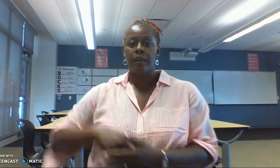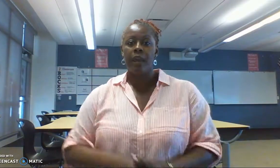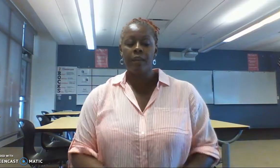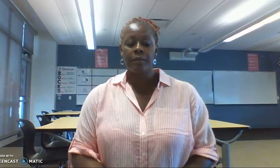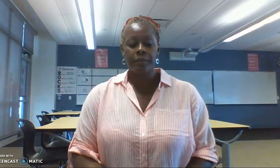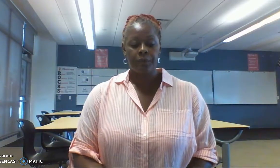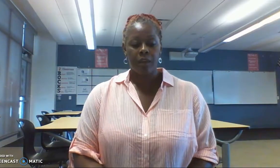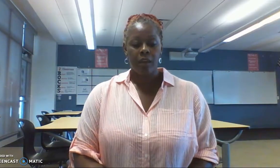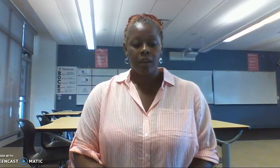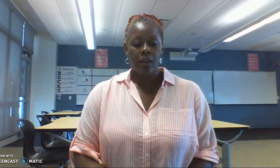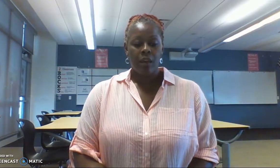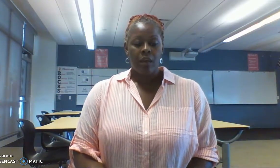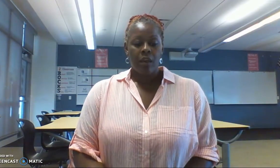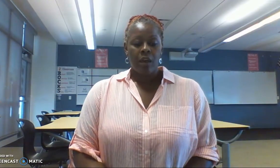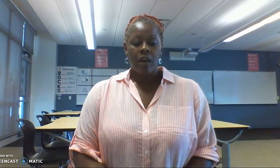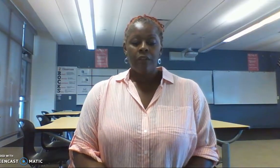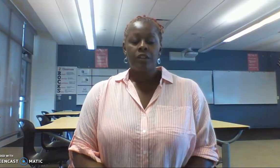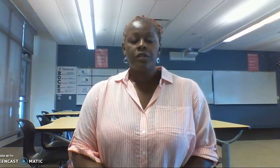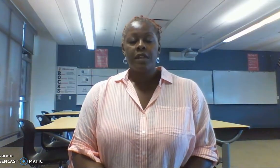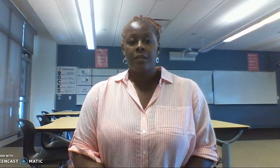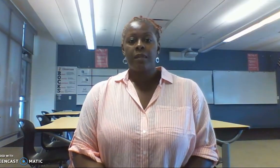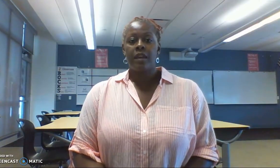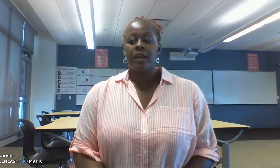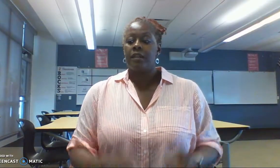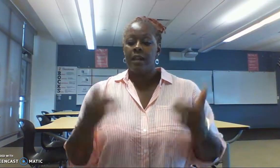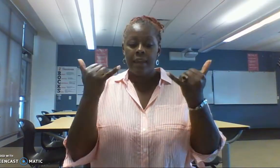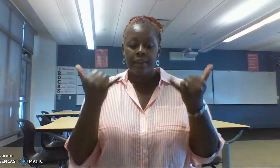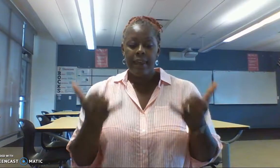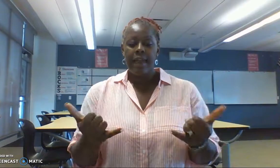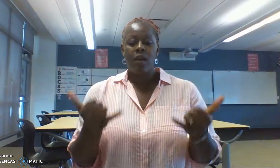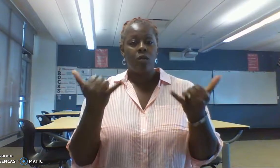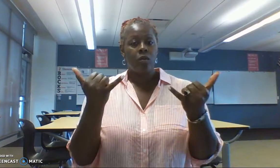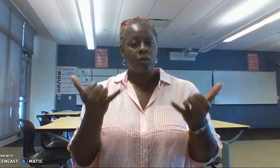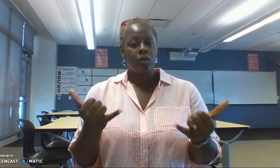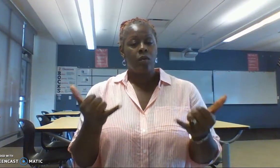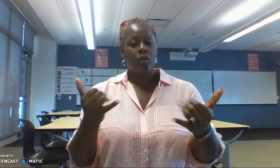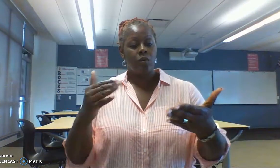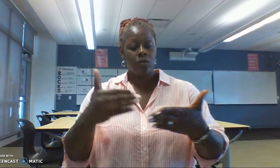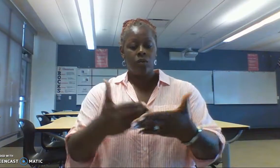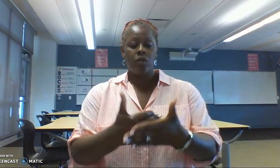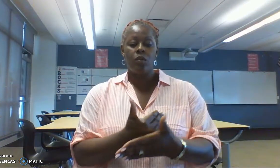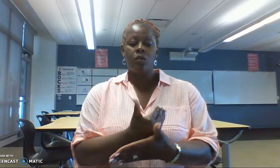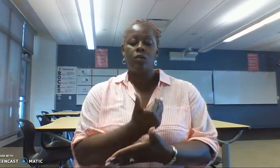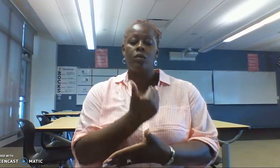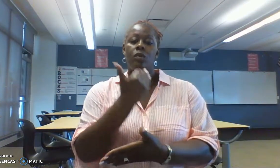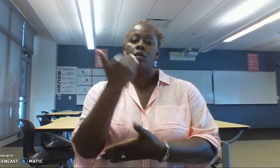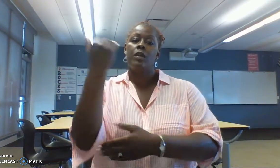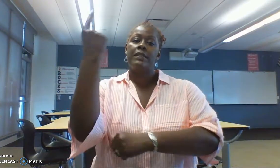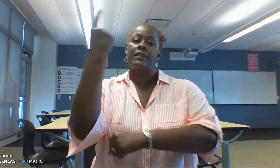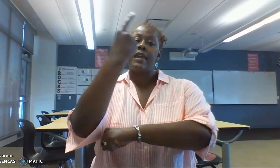Okay? Of a new day begun. Now, new